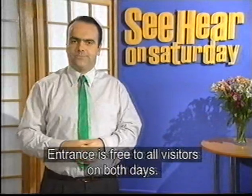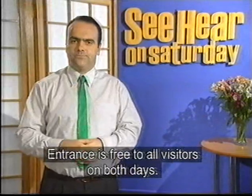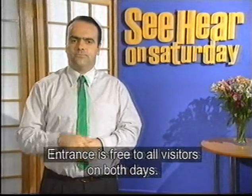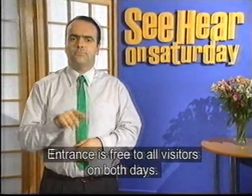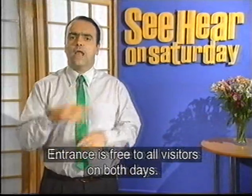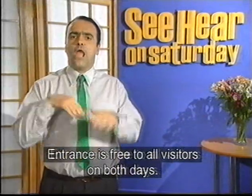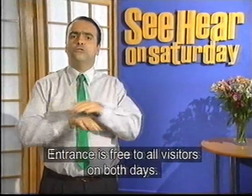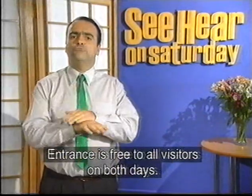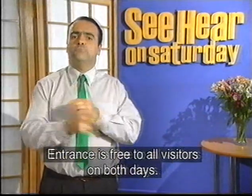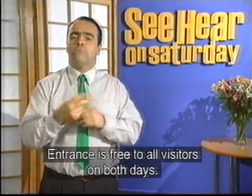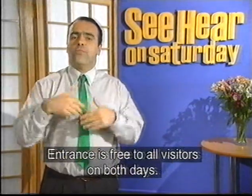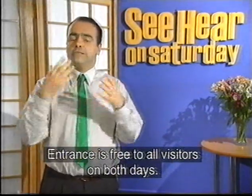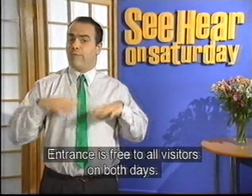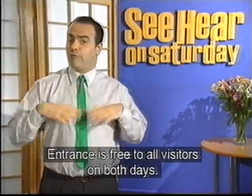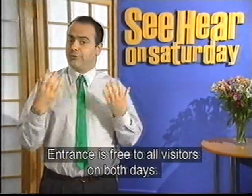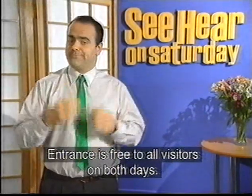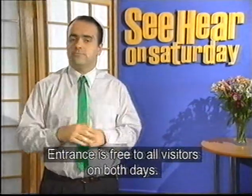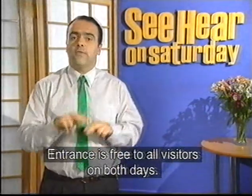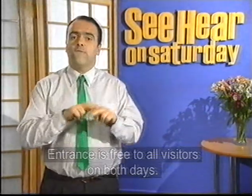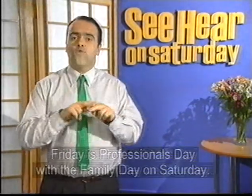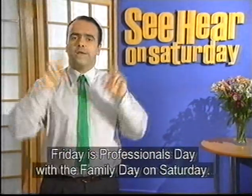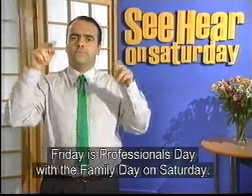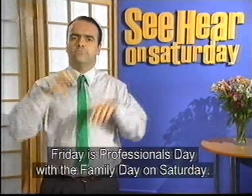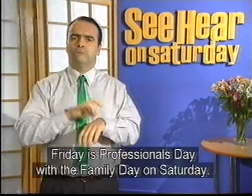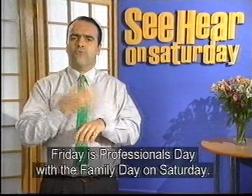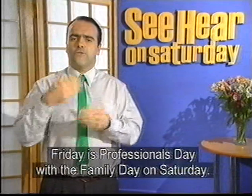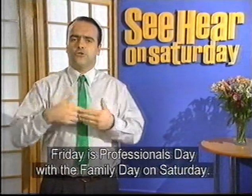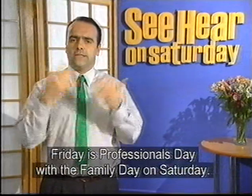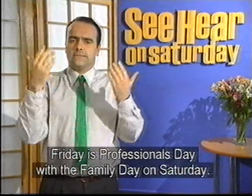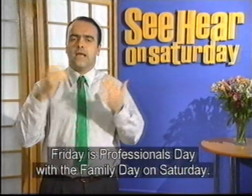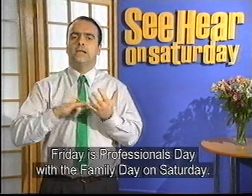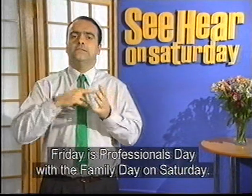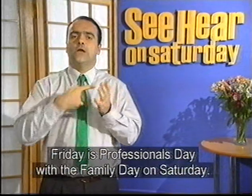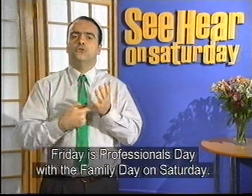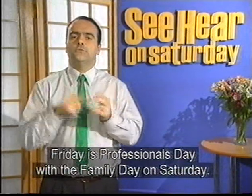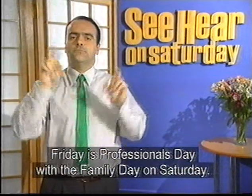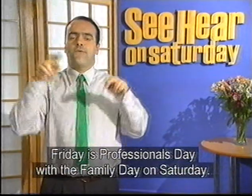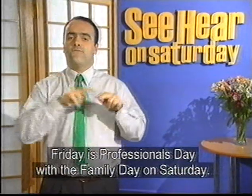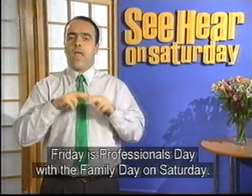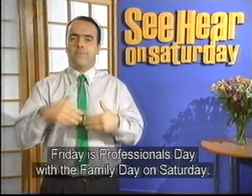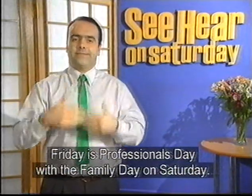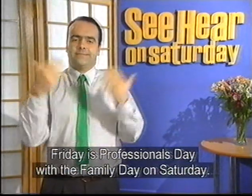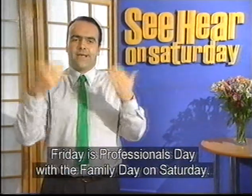Entrance is free to all visitors on both days. Friday is Professionals Day with a Family Day on Saturday.